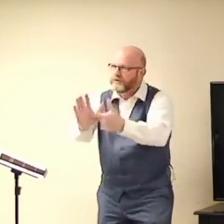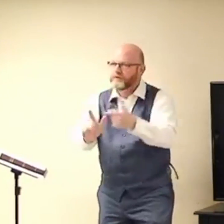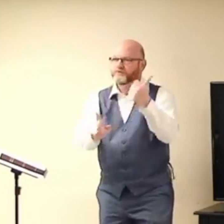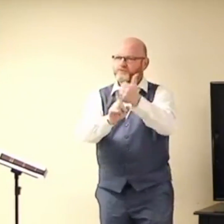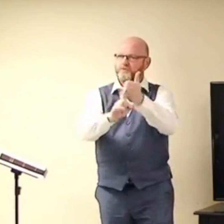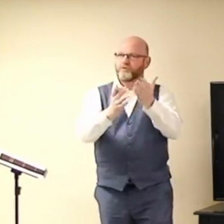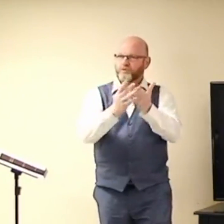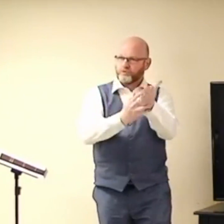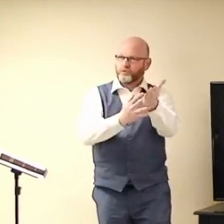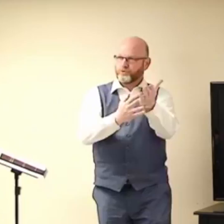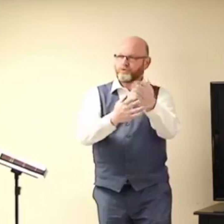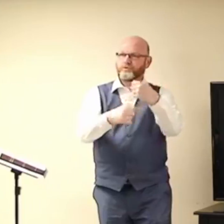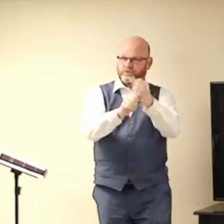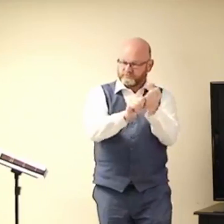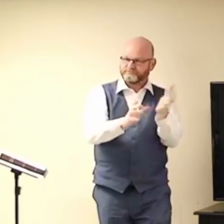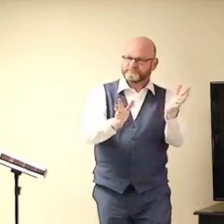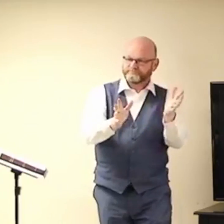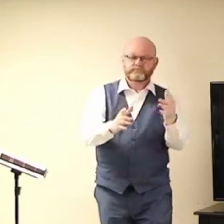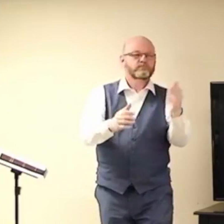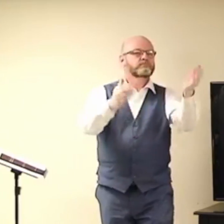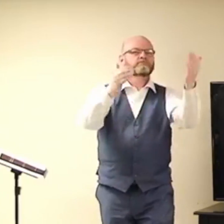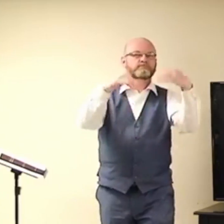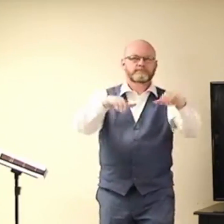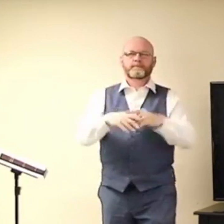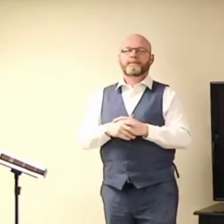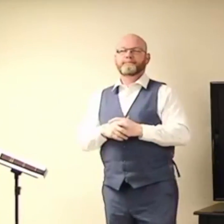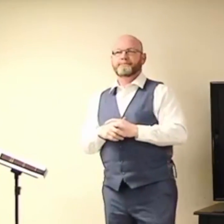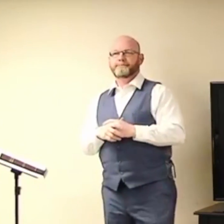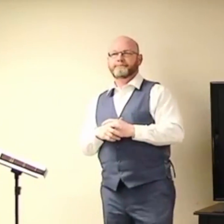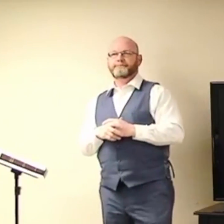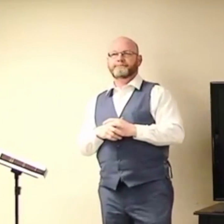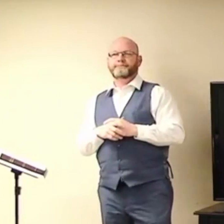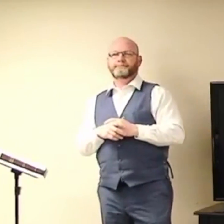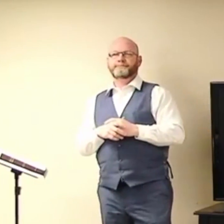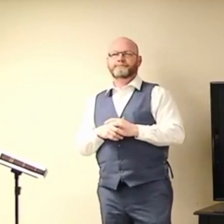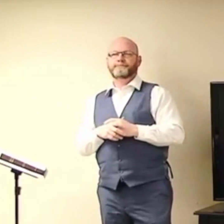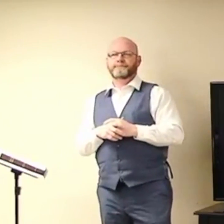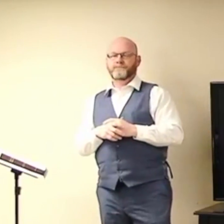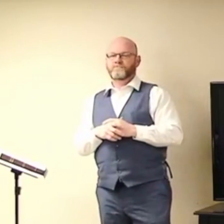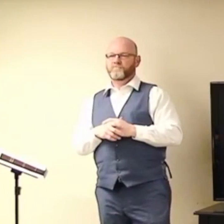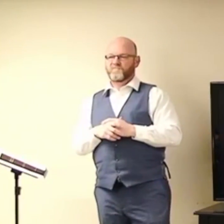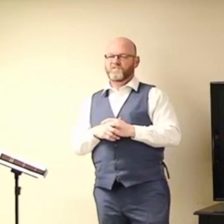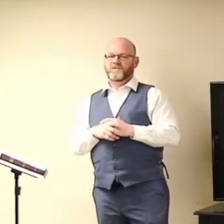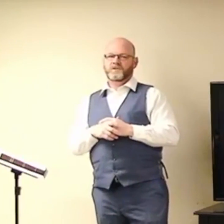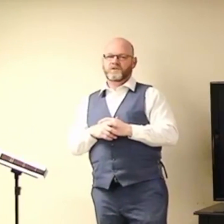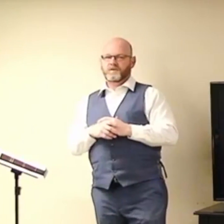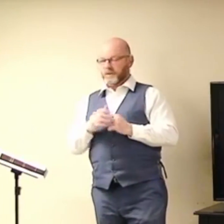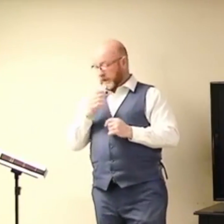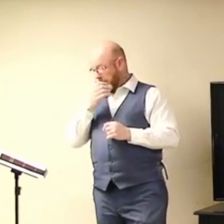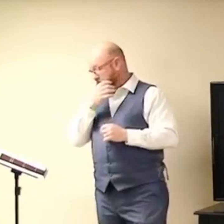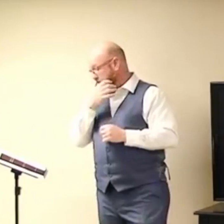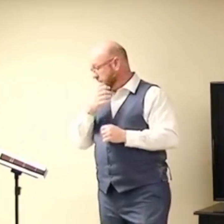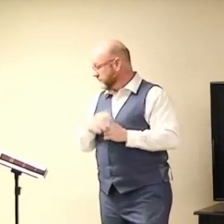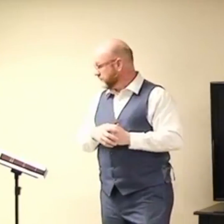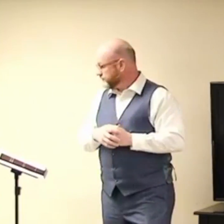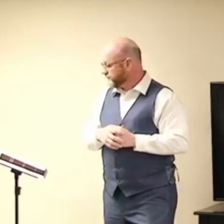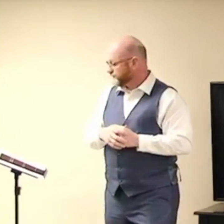So God's works are visible, evident through his